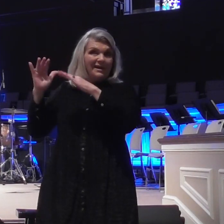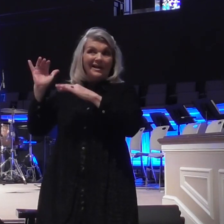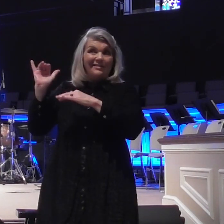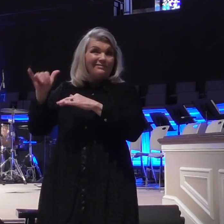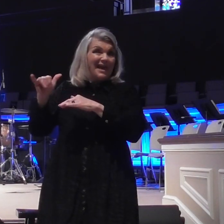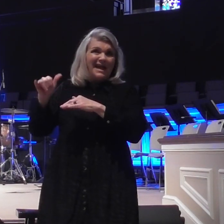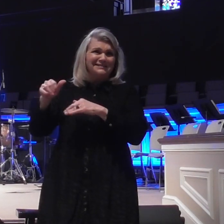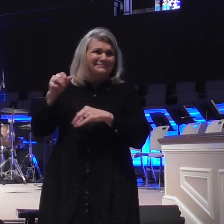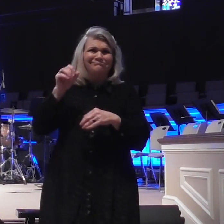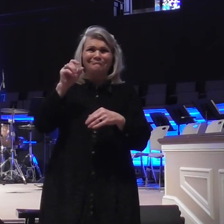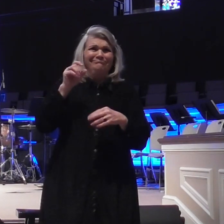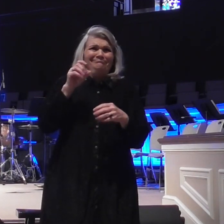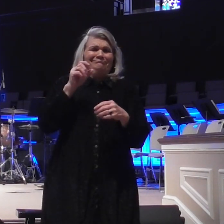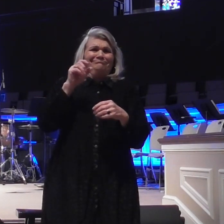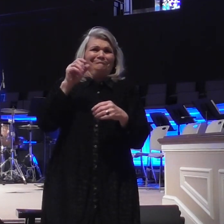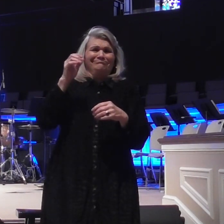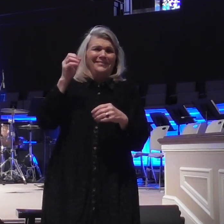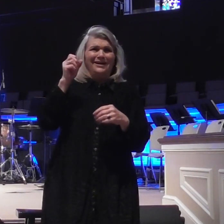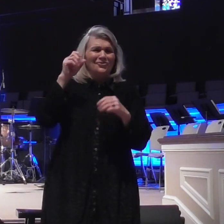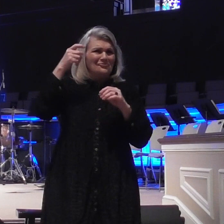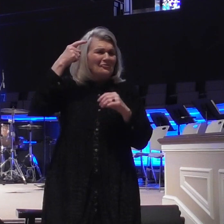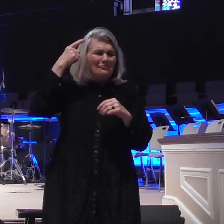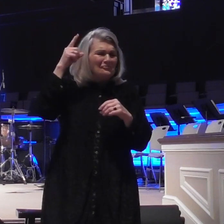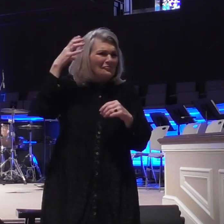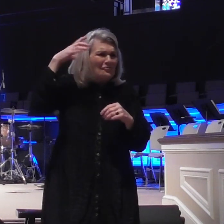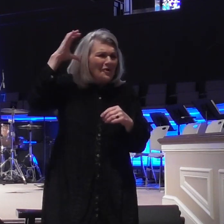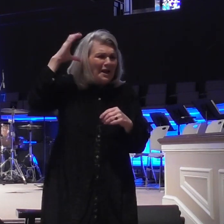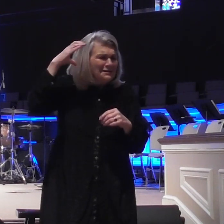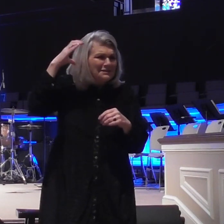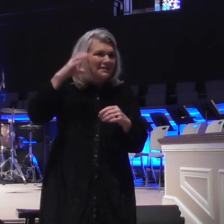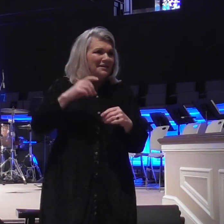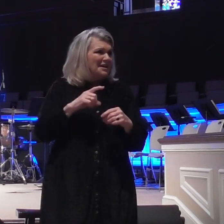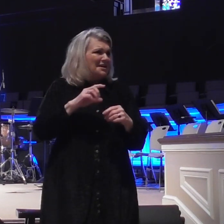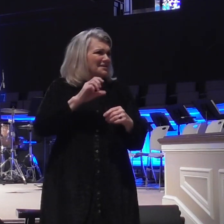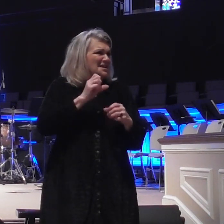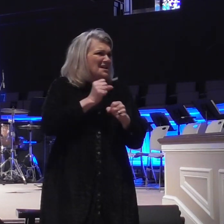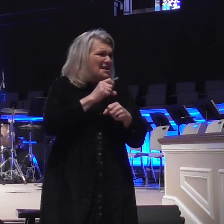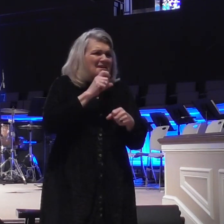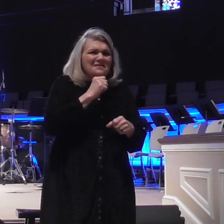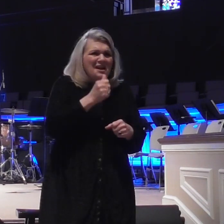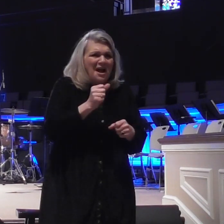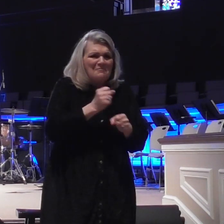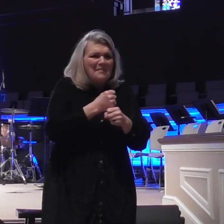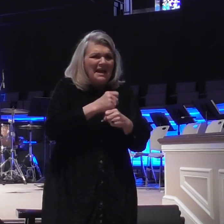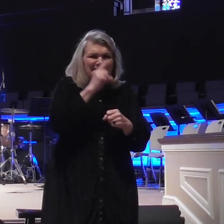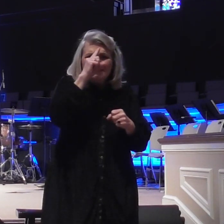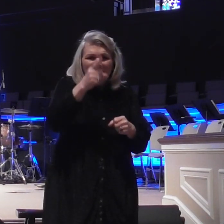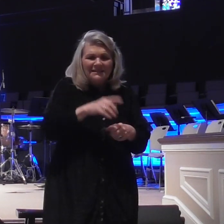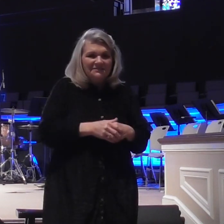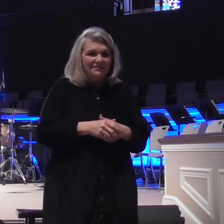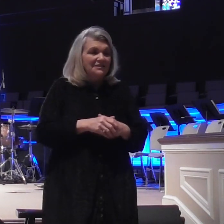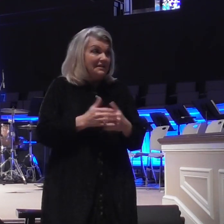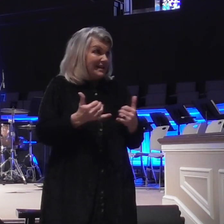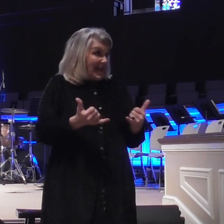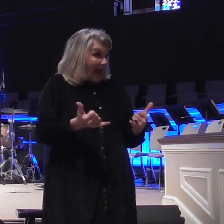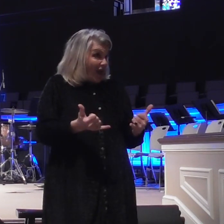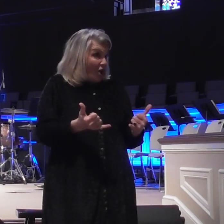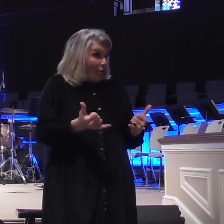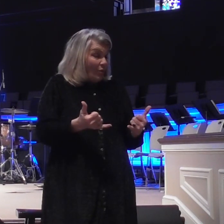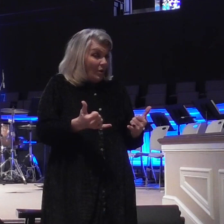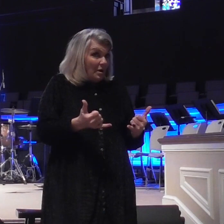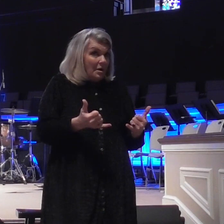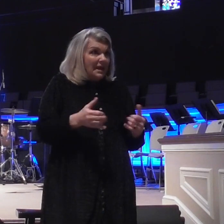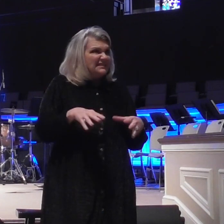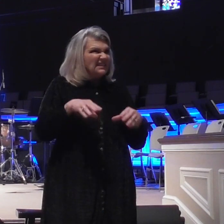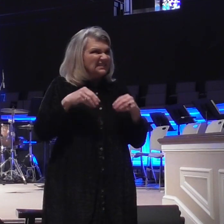being nonsensical. That's not a thing. That's not ontologically or metaphysically possible. But now that statement can be made, and all of